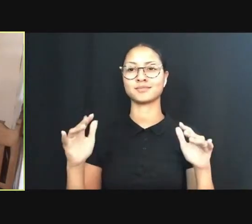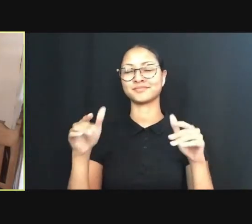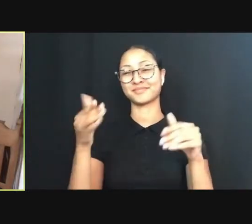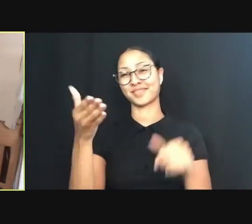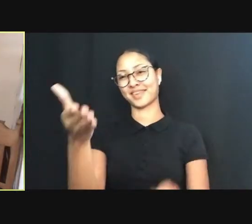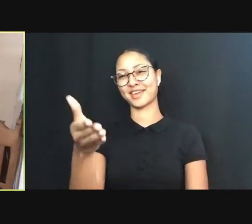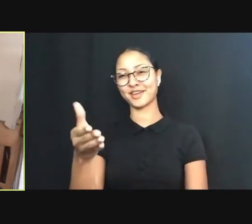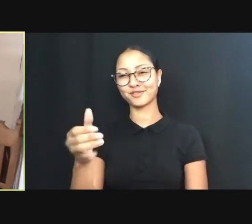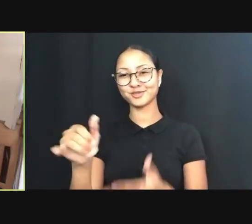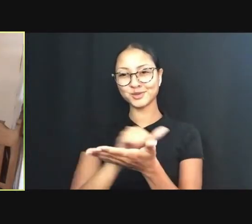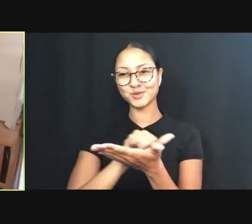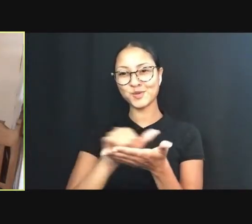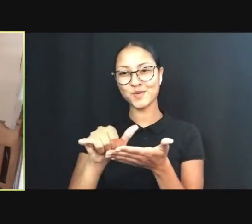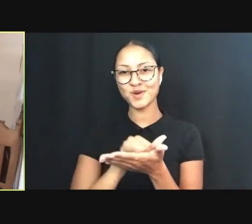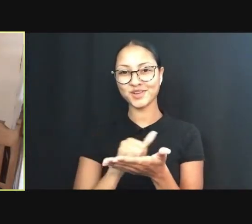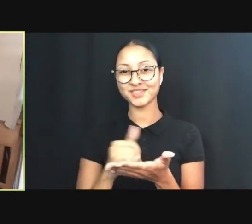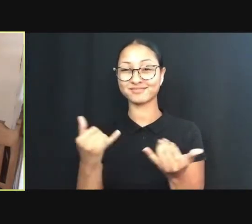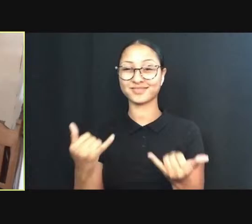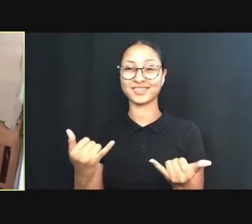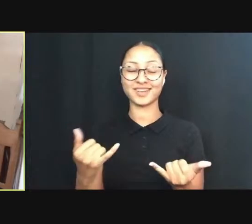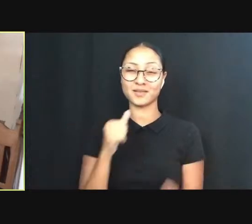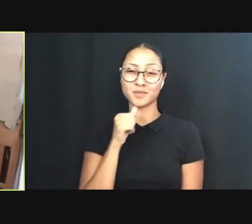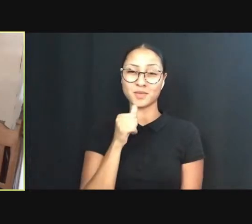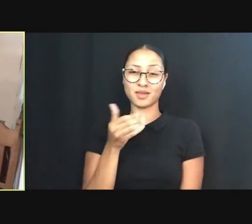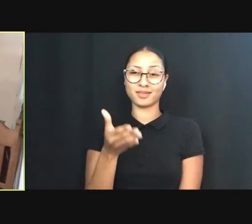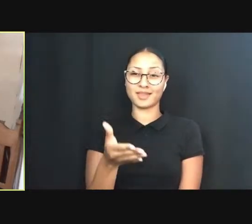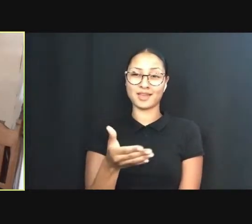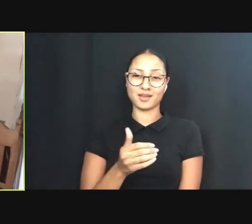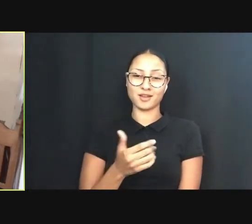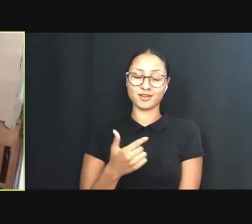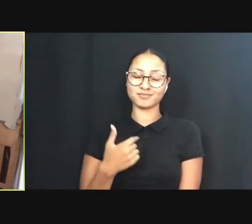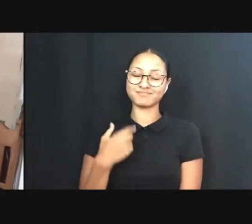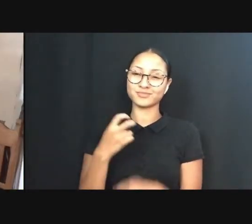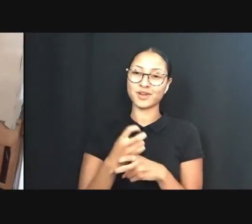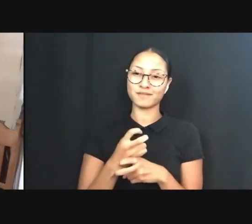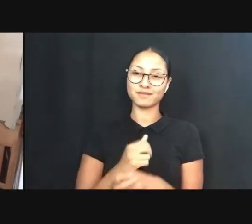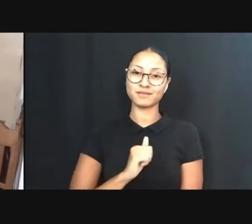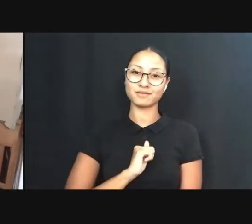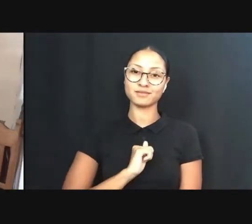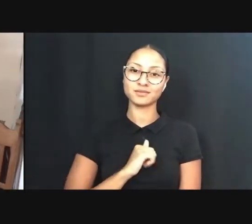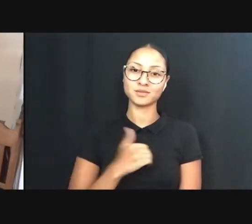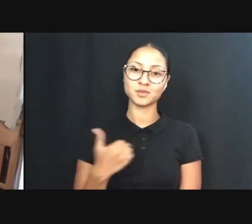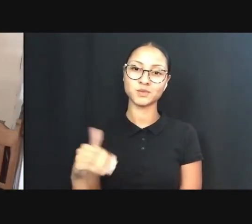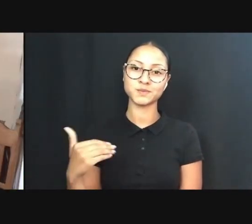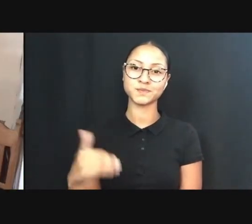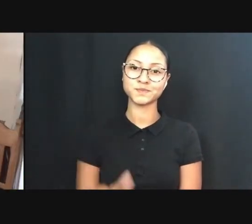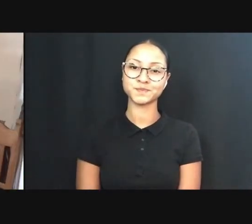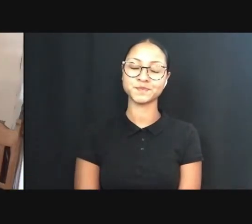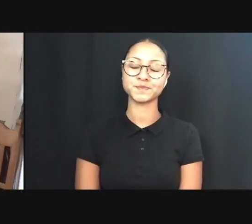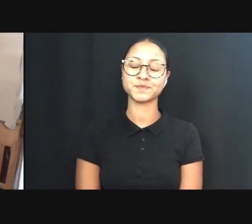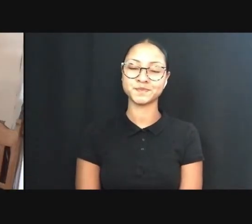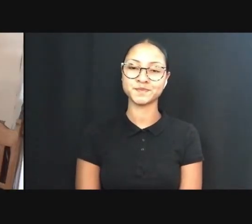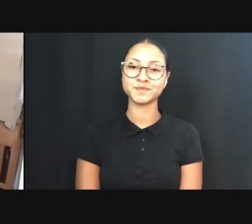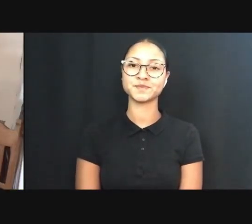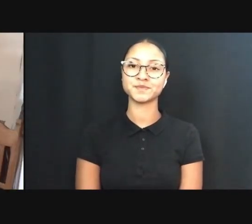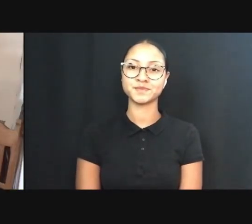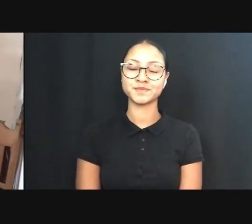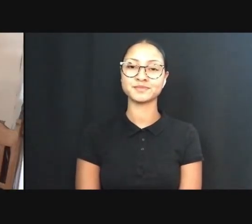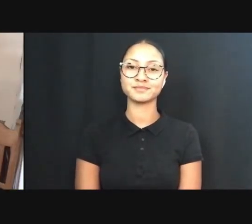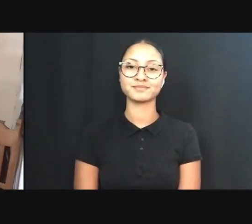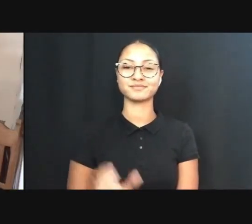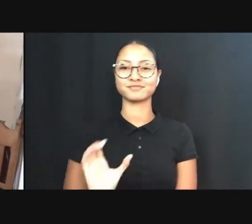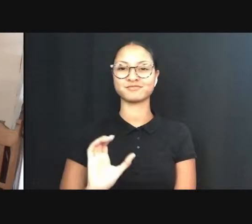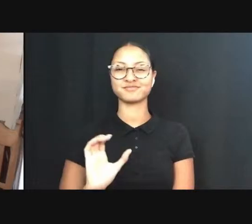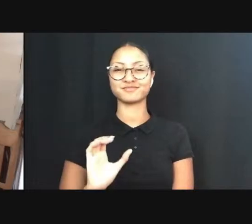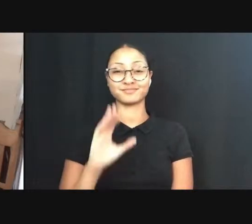there it's hard. And we hate this Zoom thing. Mm-hmm. But this is one of the way